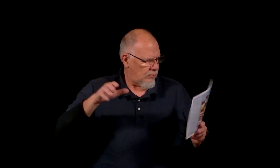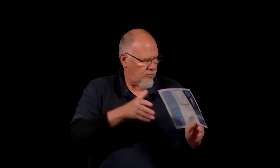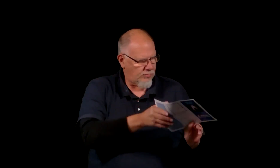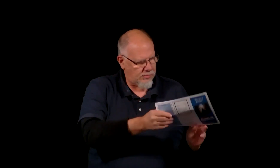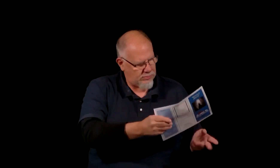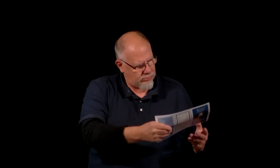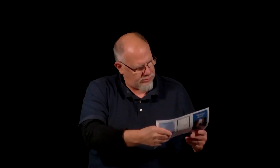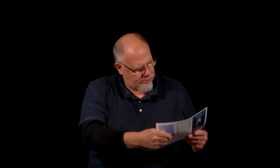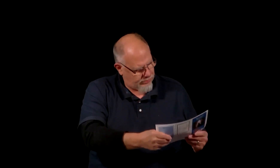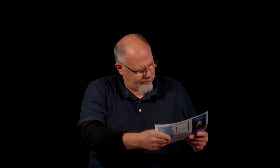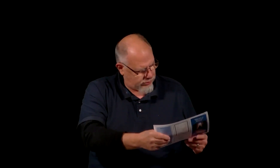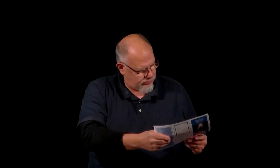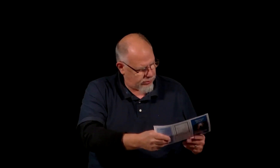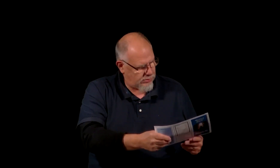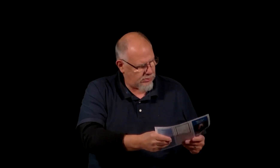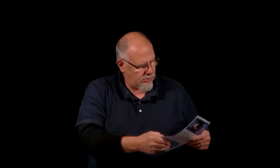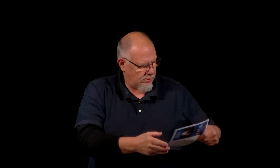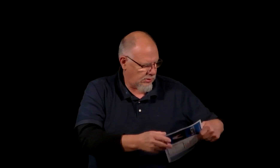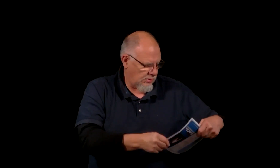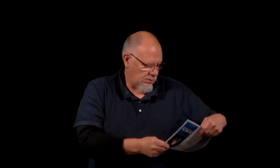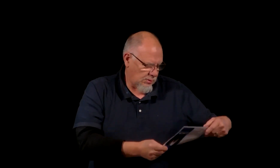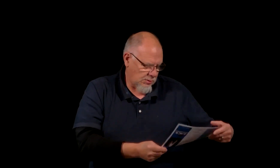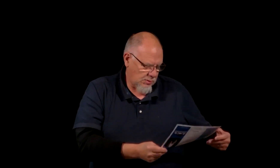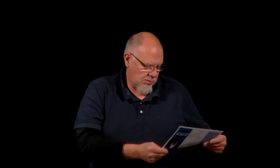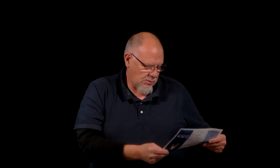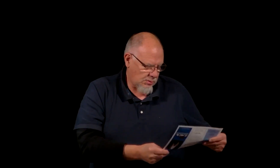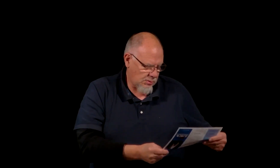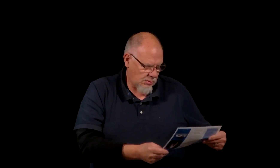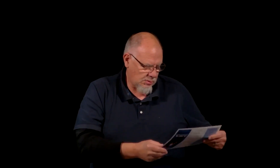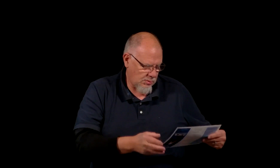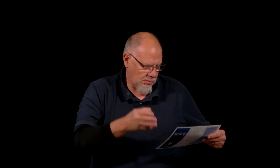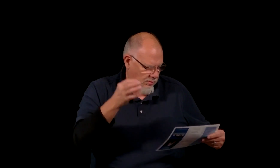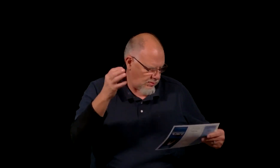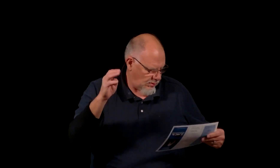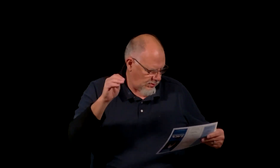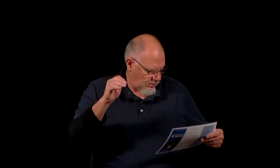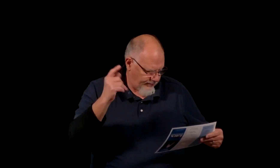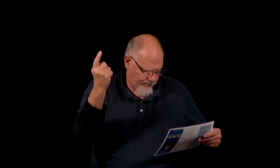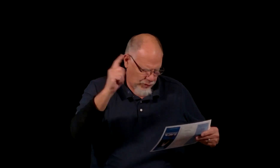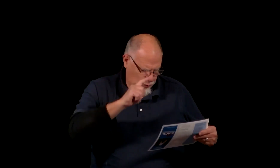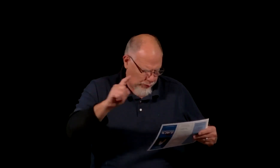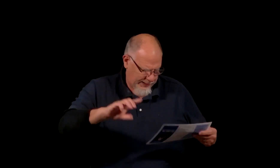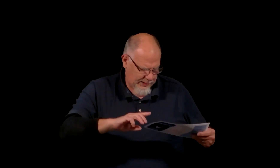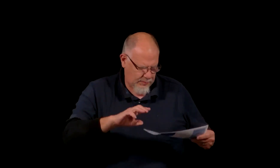that will be held in May. Looking for the dates. Let's see.